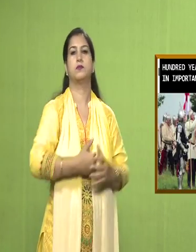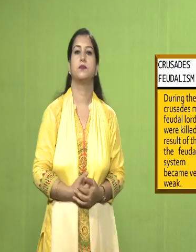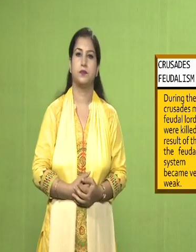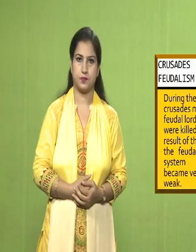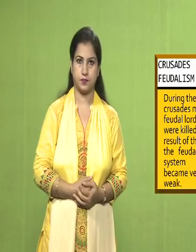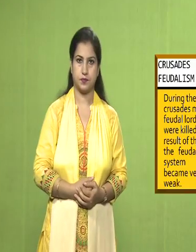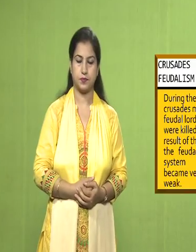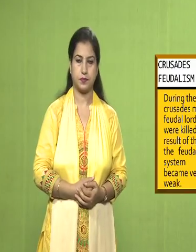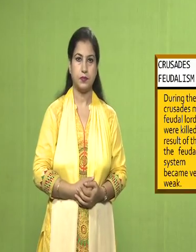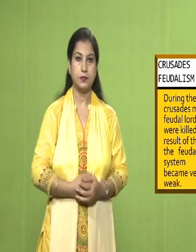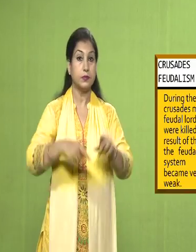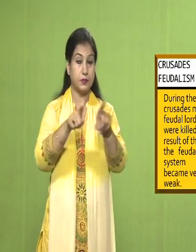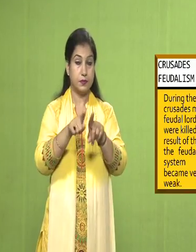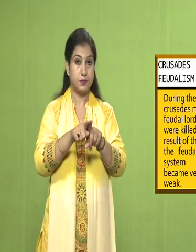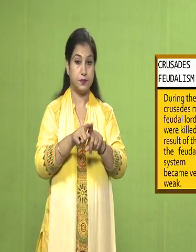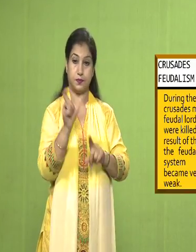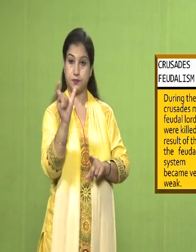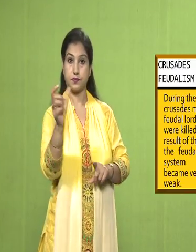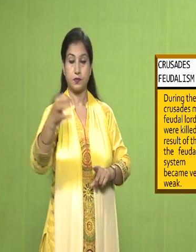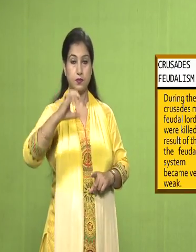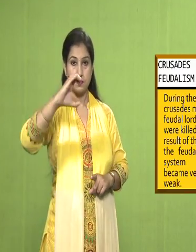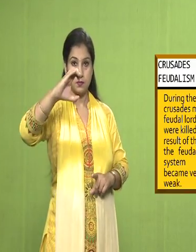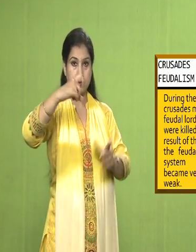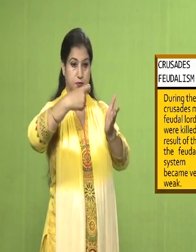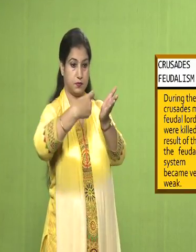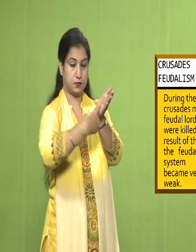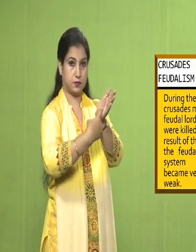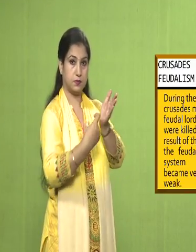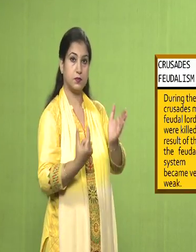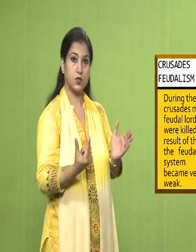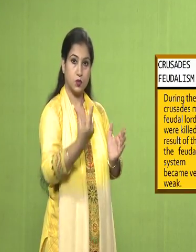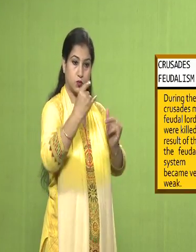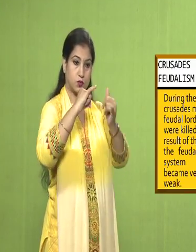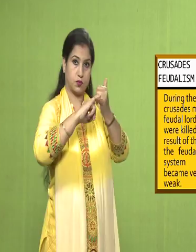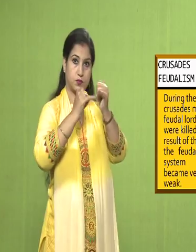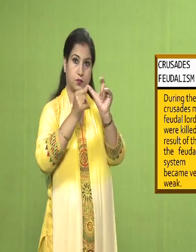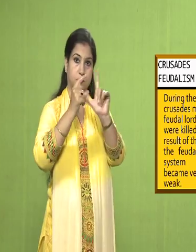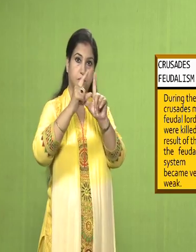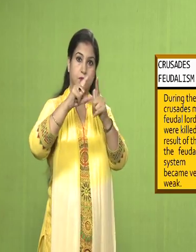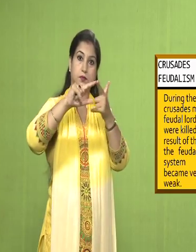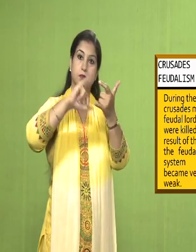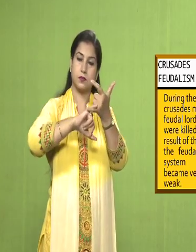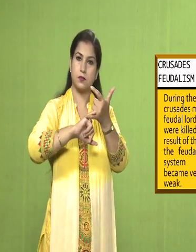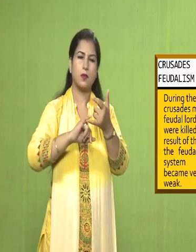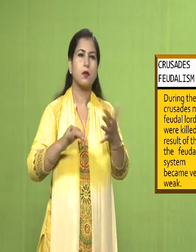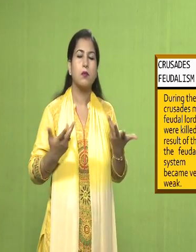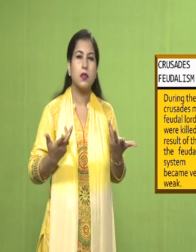The Crusades, which are also known as Holy Wars, were